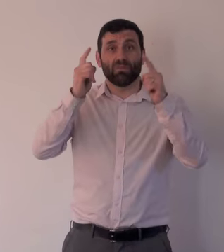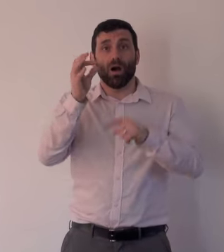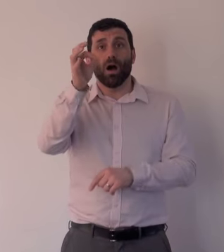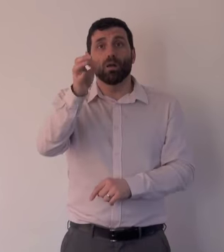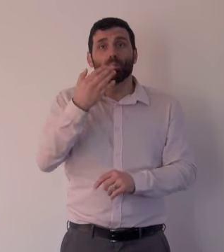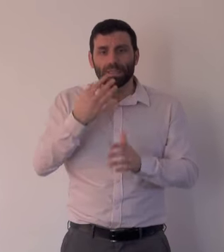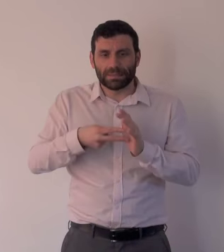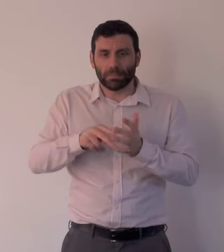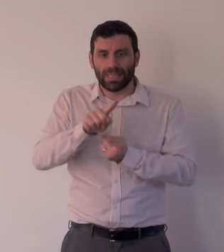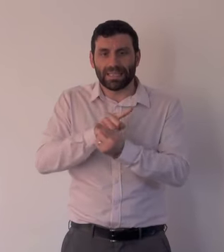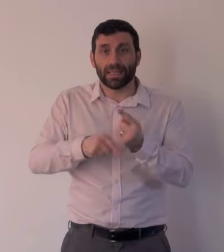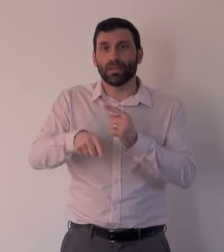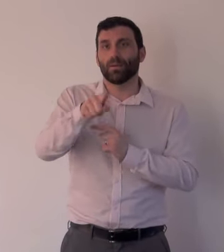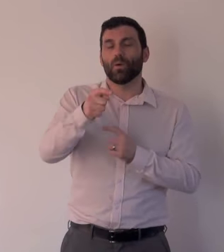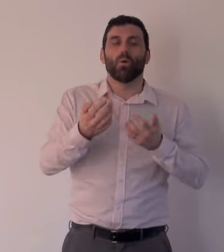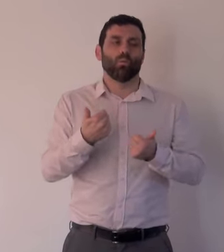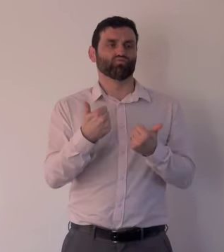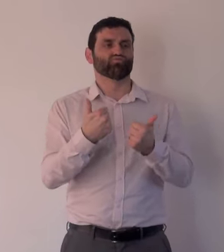And maybe a director will ask you to plan a meeting.